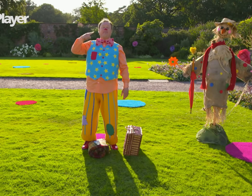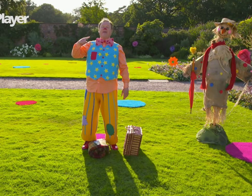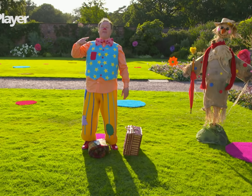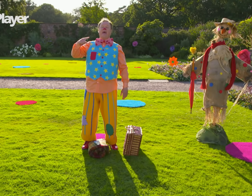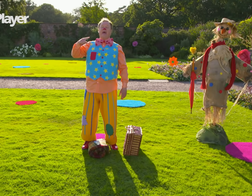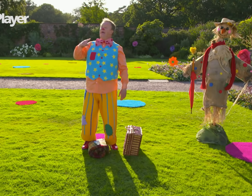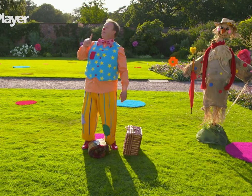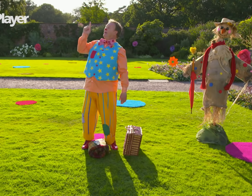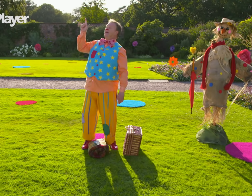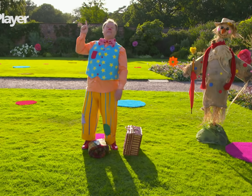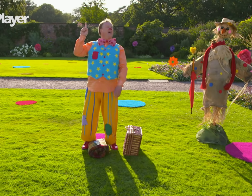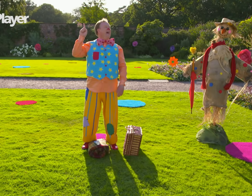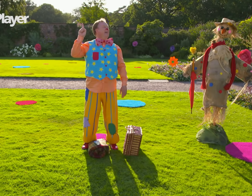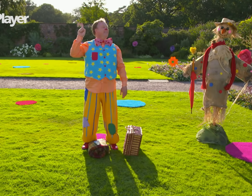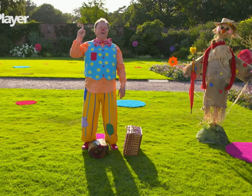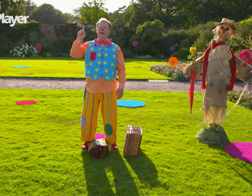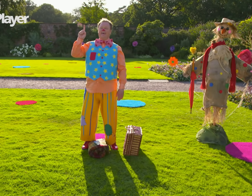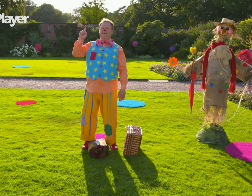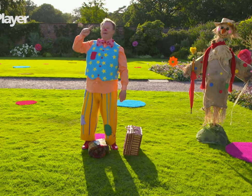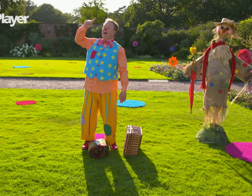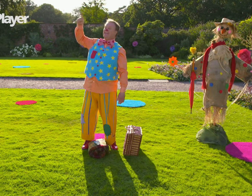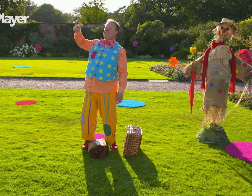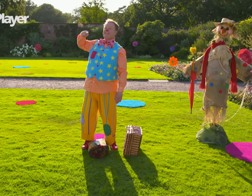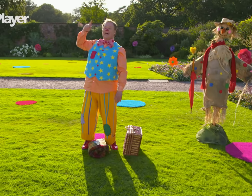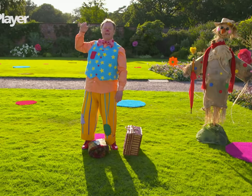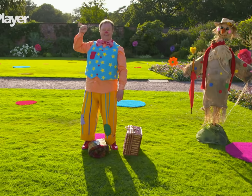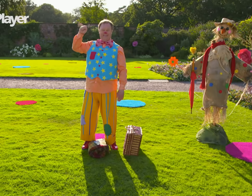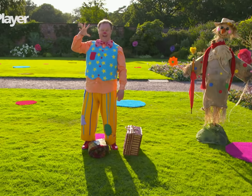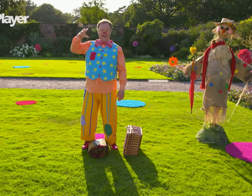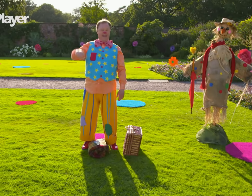Fresh air, blue skies, oh, and the sun is shining.